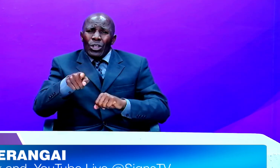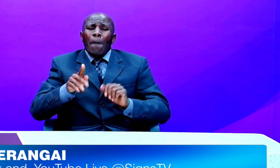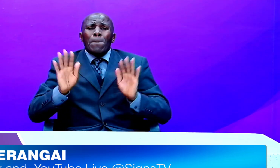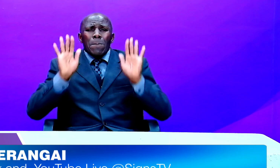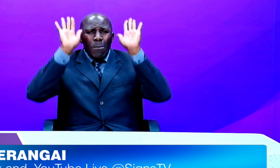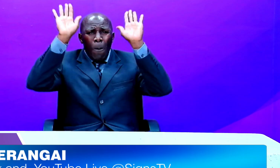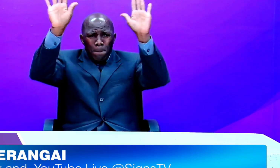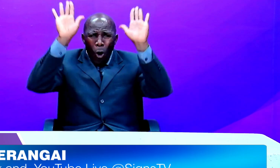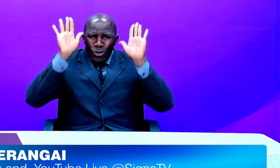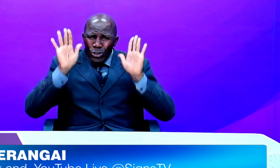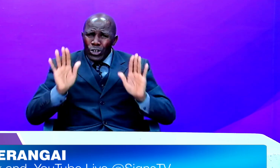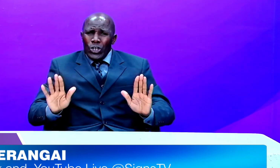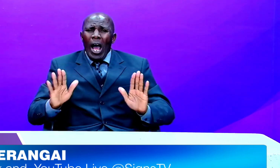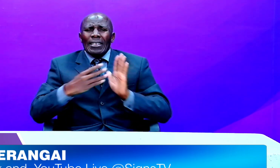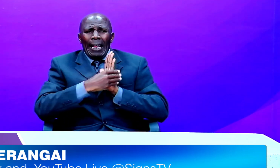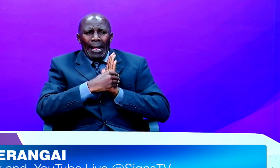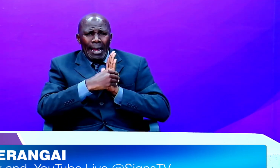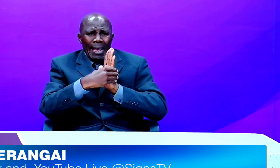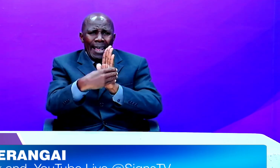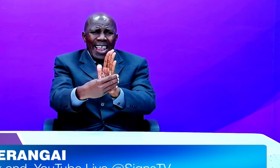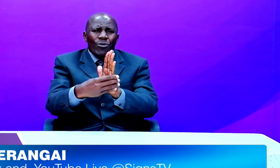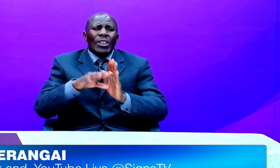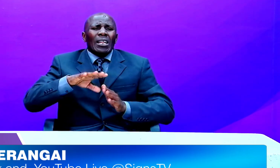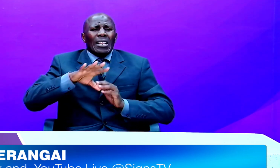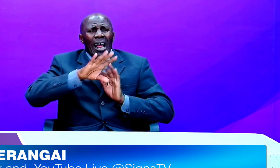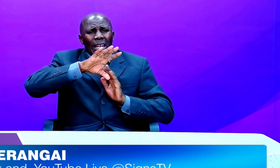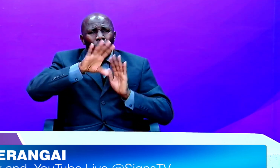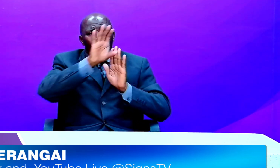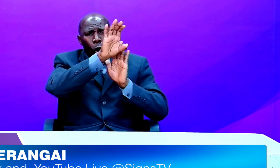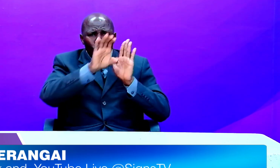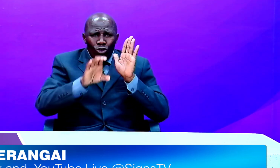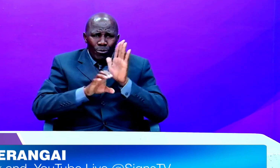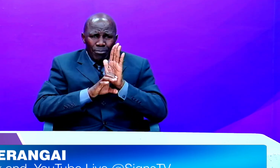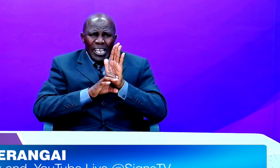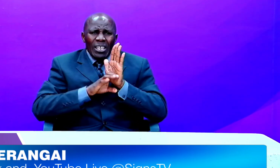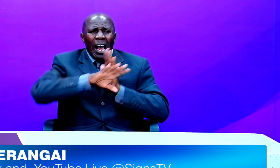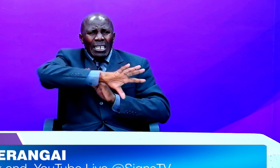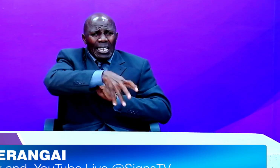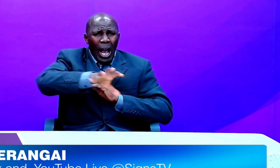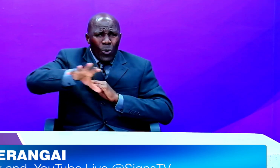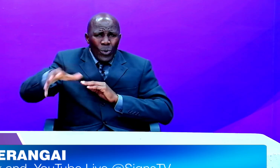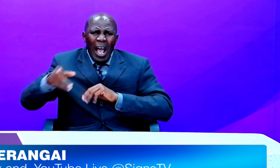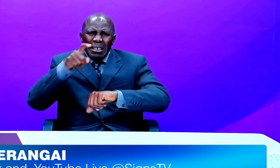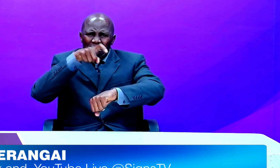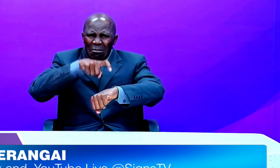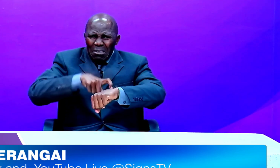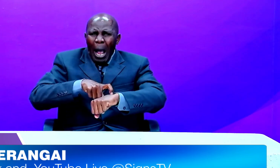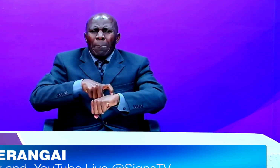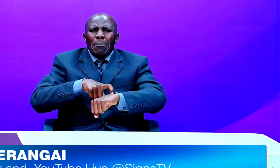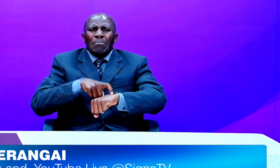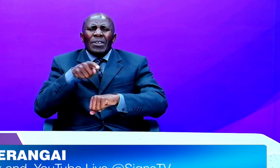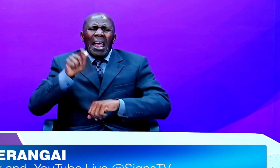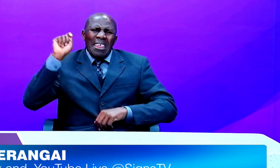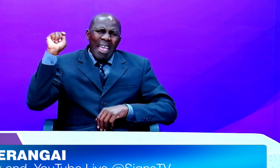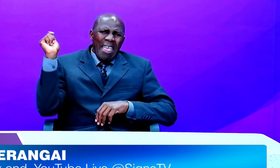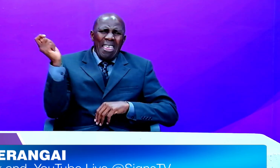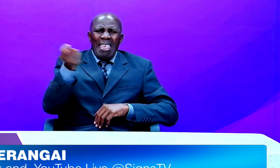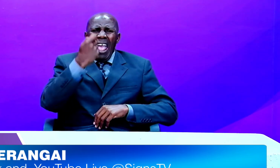He also underscored the importance of maintaining constitutional timelines, asserting that Kenya's